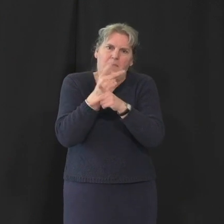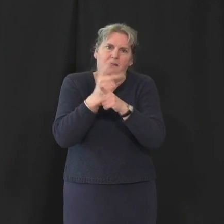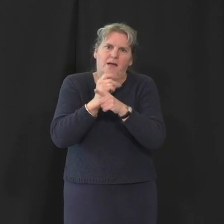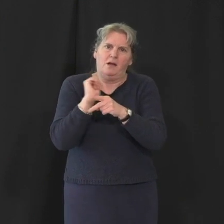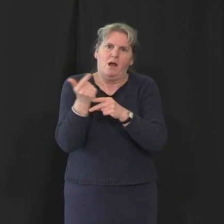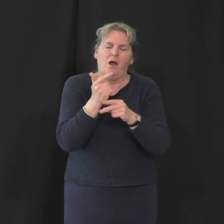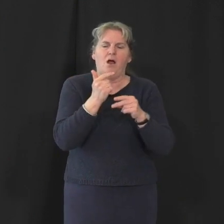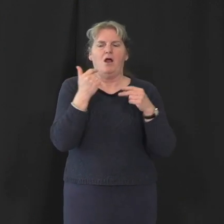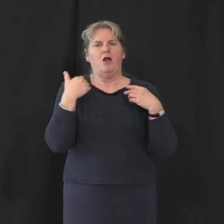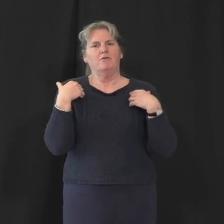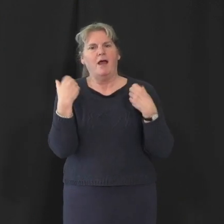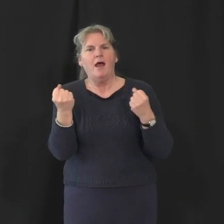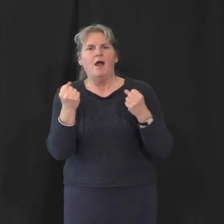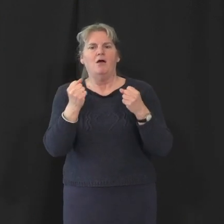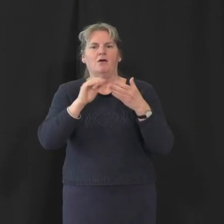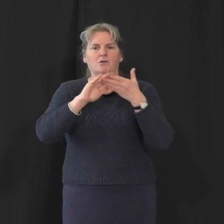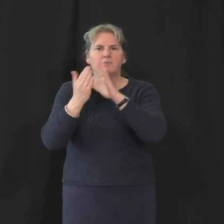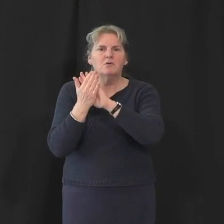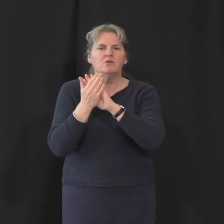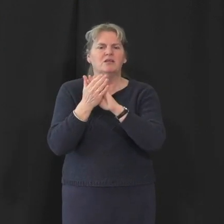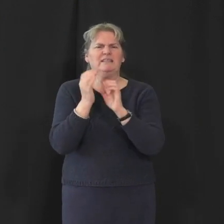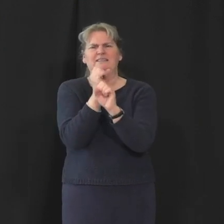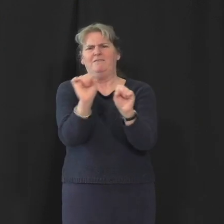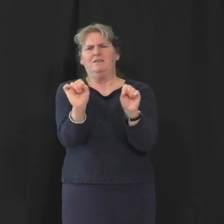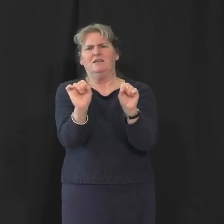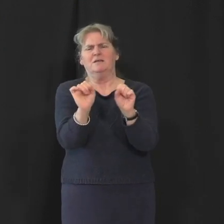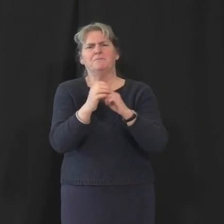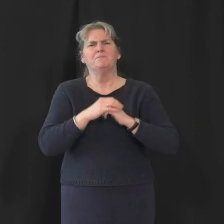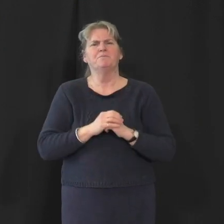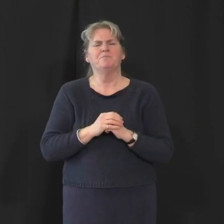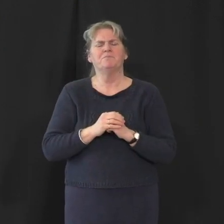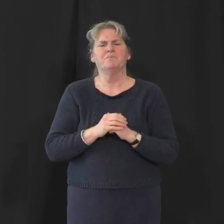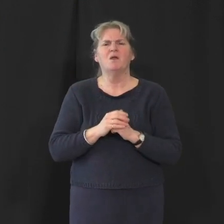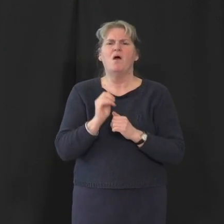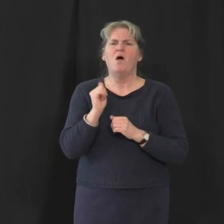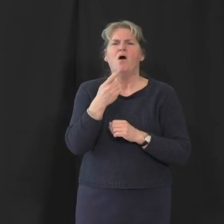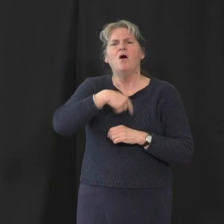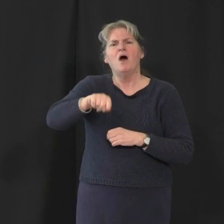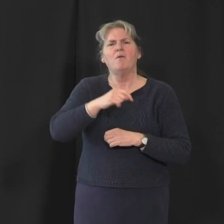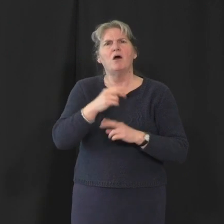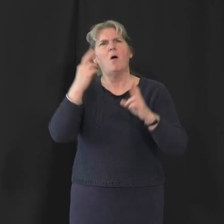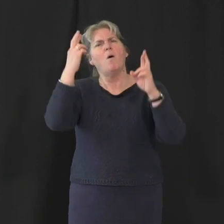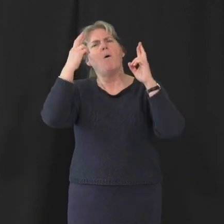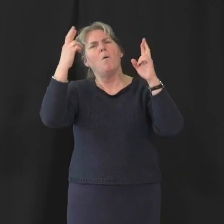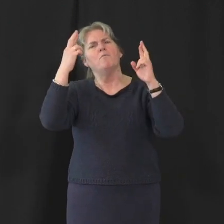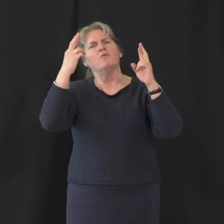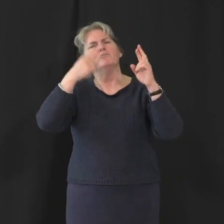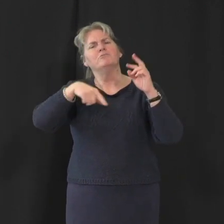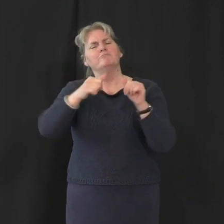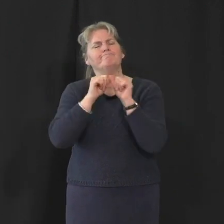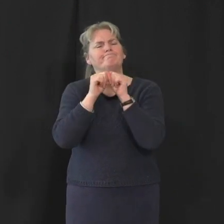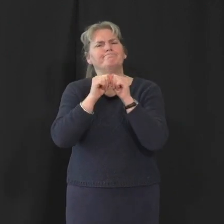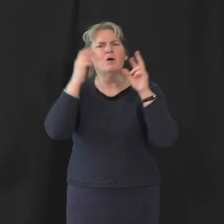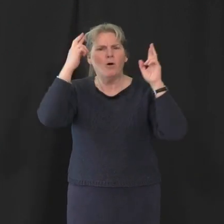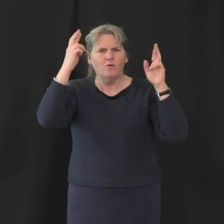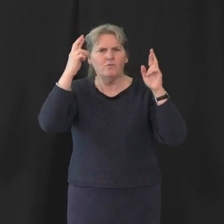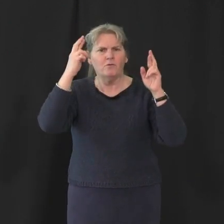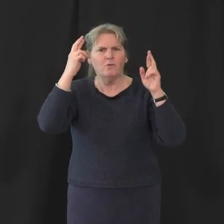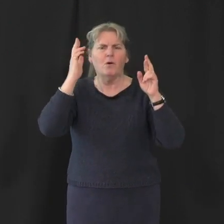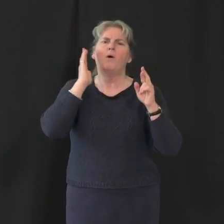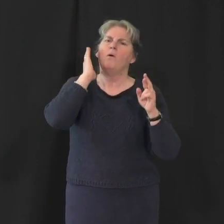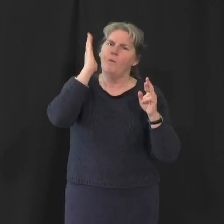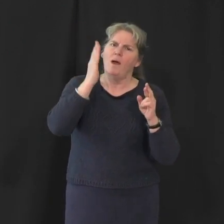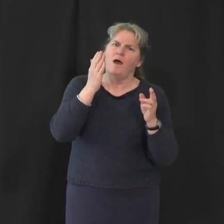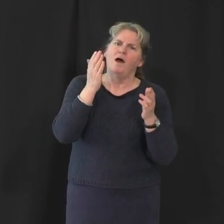community. Most of all, I want us to all remain hopeful. I know that these measures will end and that we can all